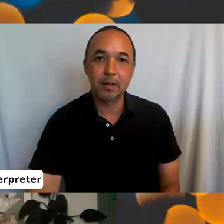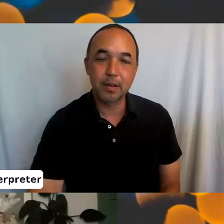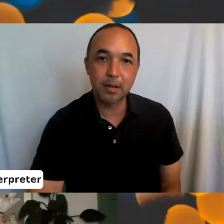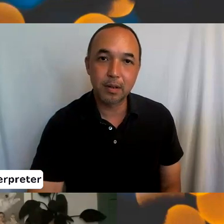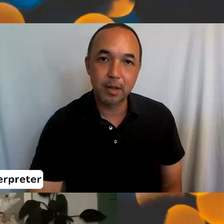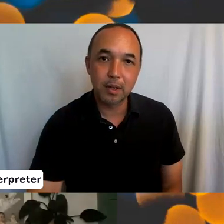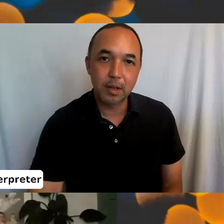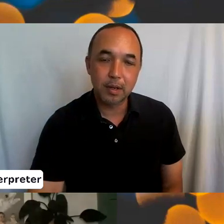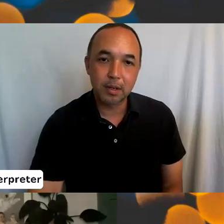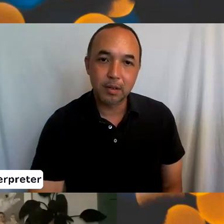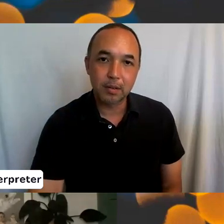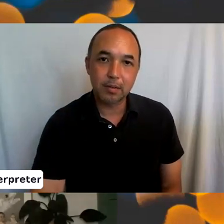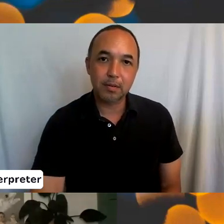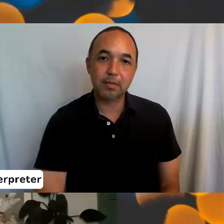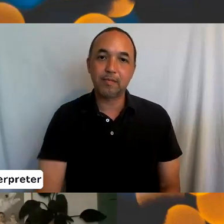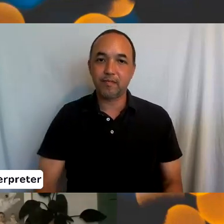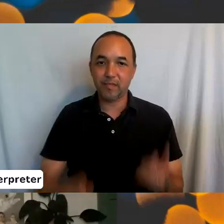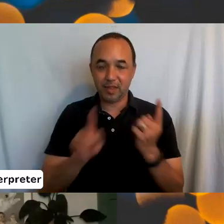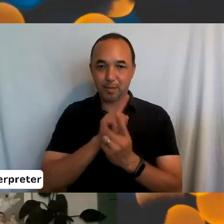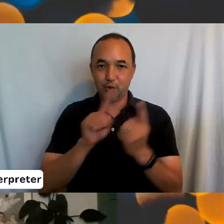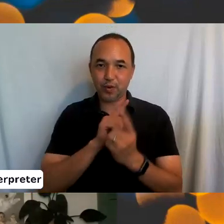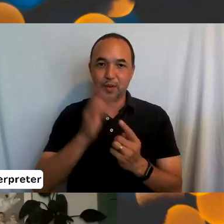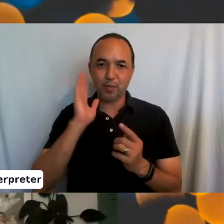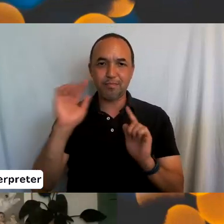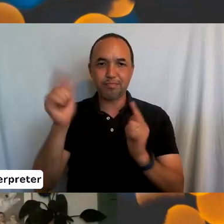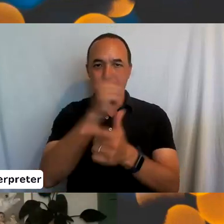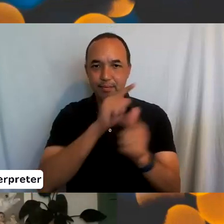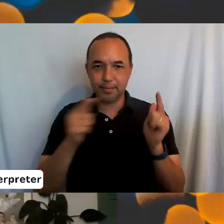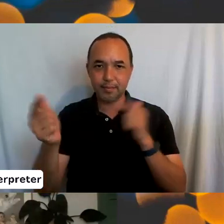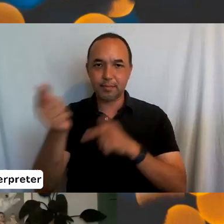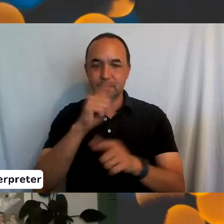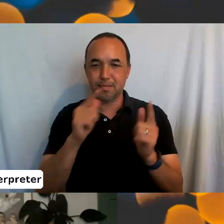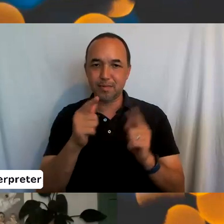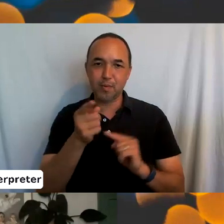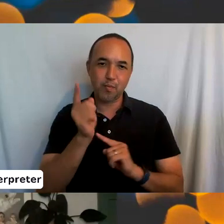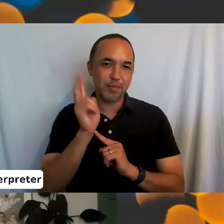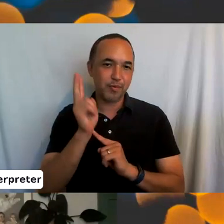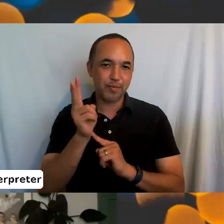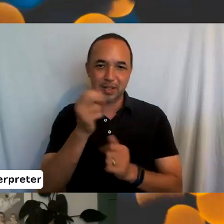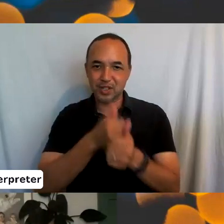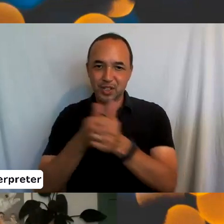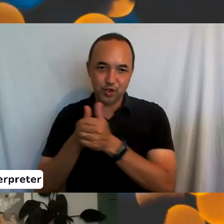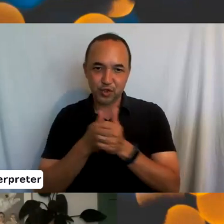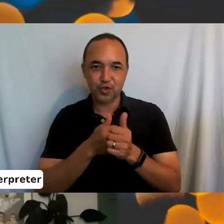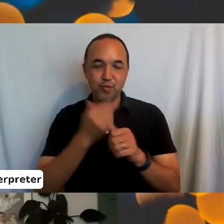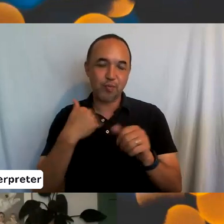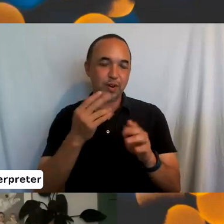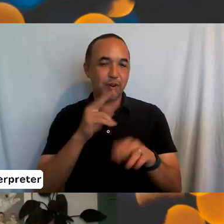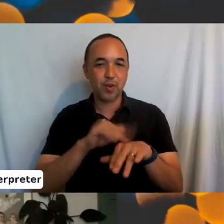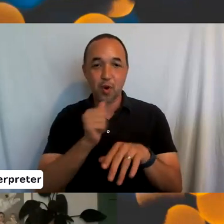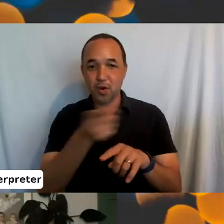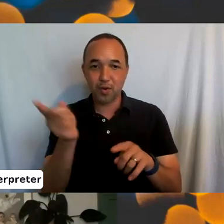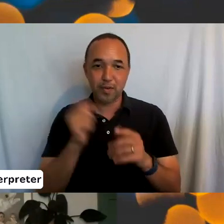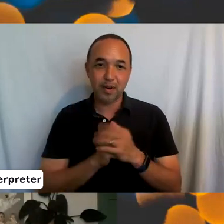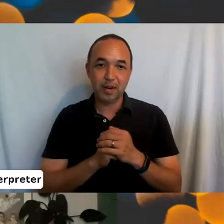Sterling. Hey, Jacob. We'll do a roundtable format, so we can about a minute or 2 per person, and I'll just call on you and we'll move around. And if you